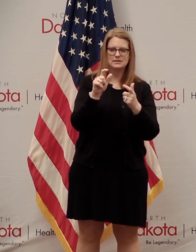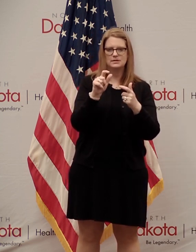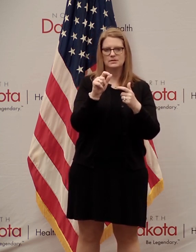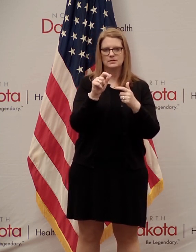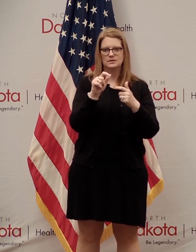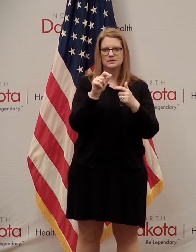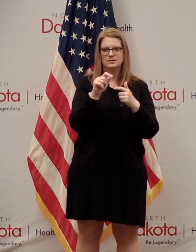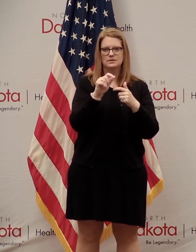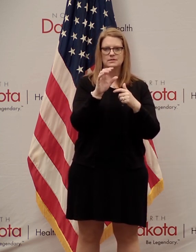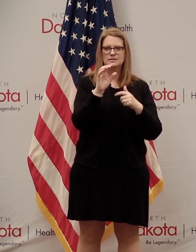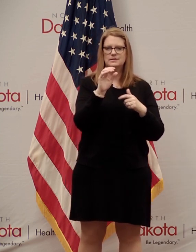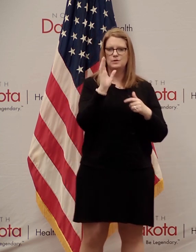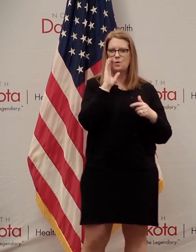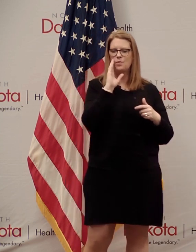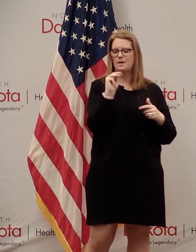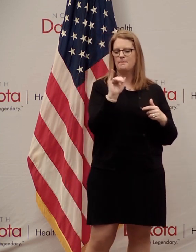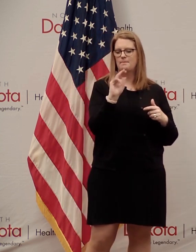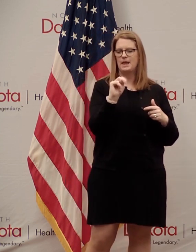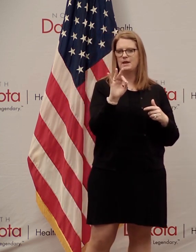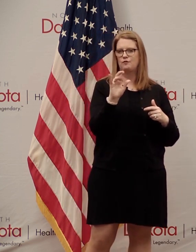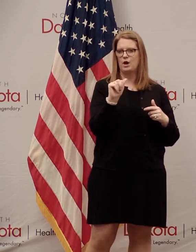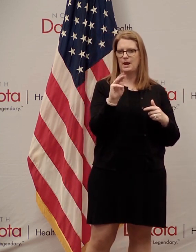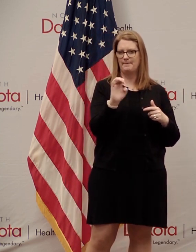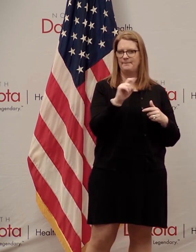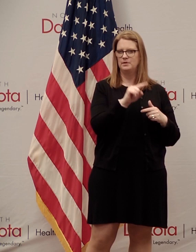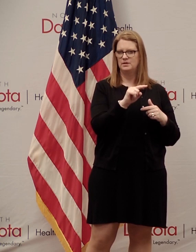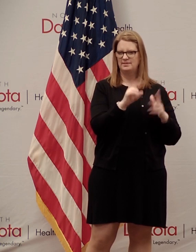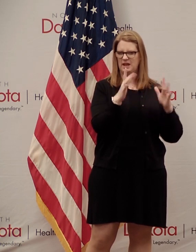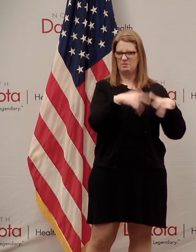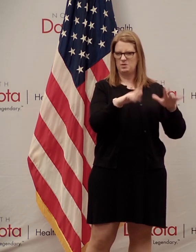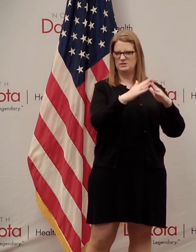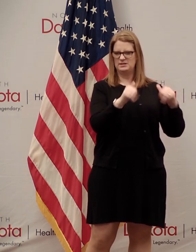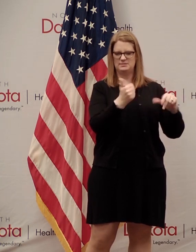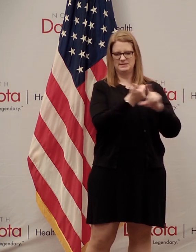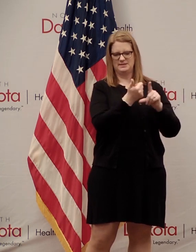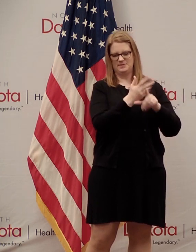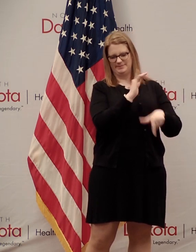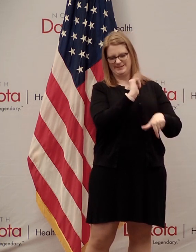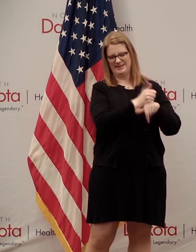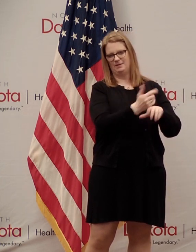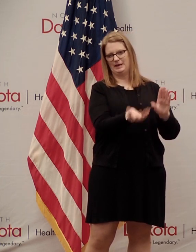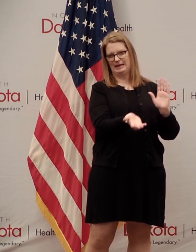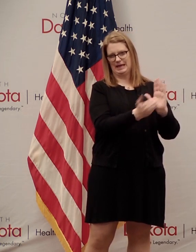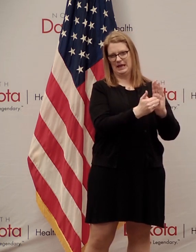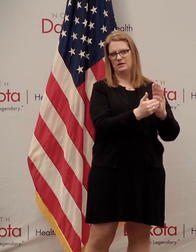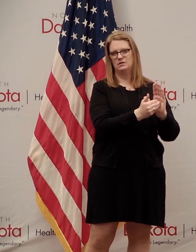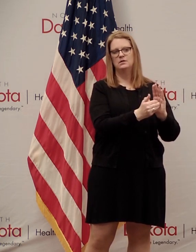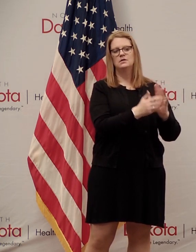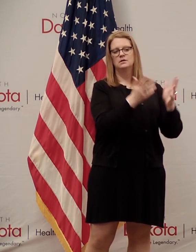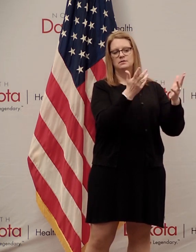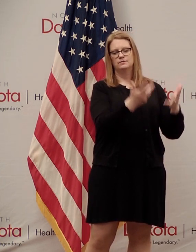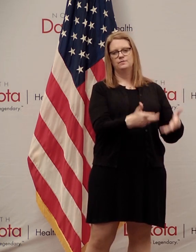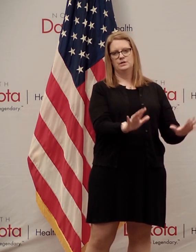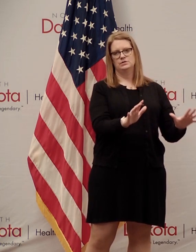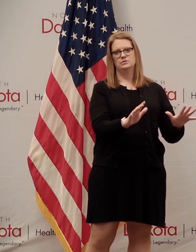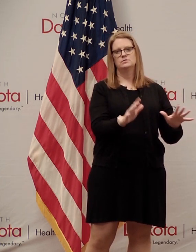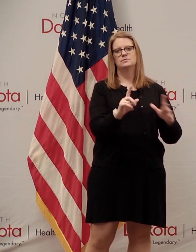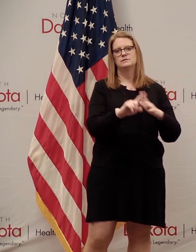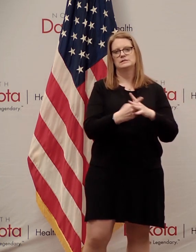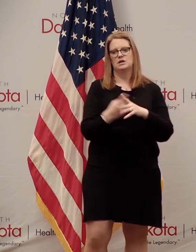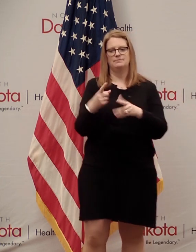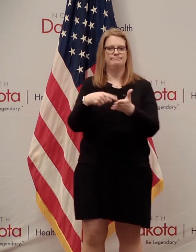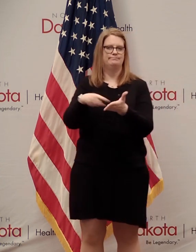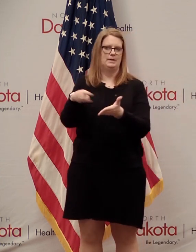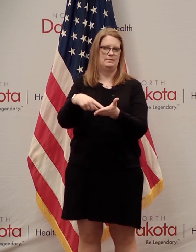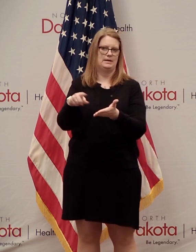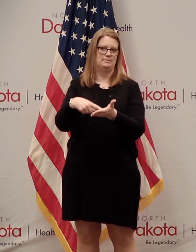reprogram the aging mainframe, which I've talked about before. And once that computer programming is completed, we'll begin to issue those